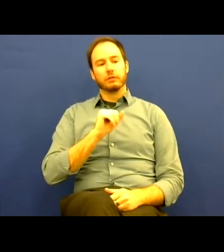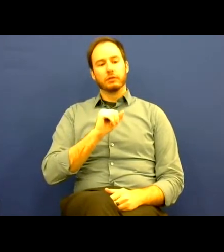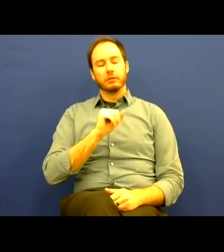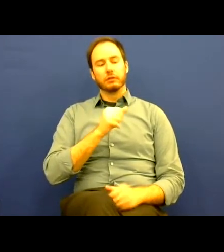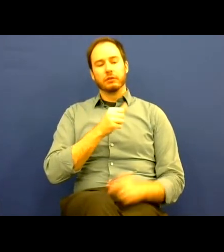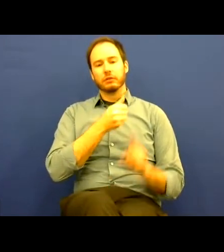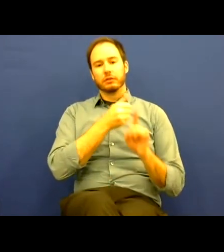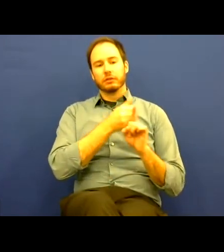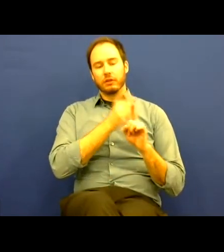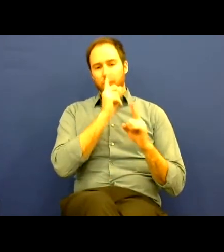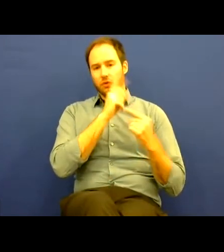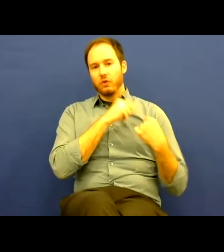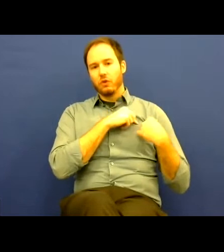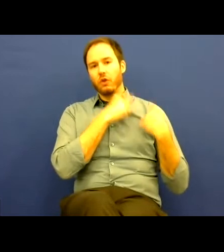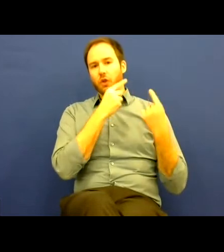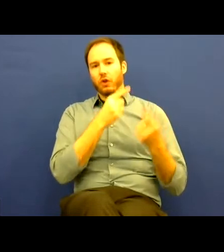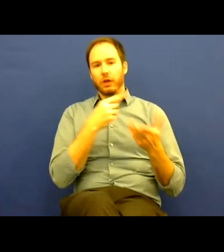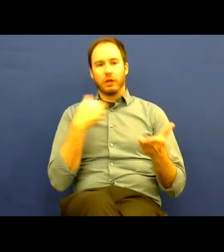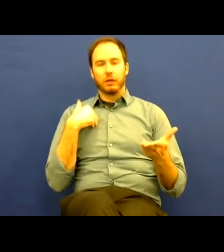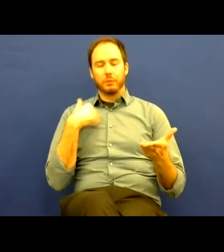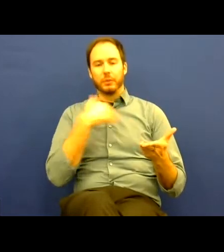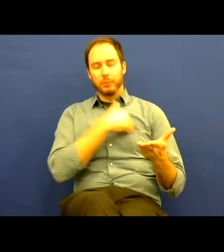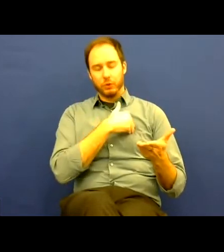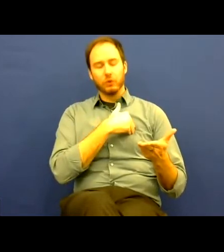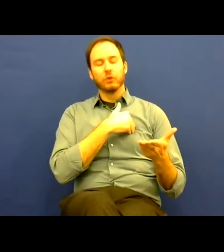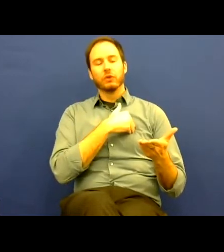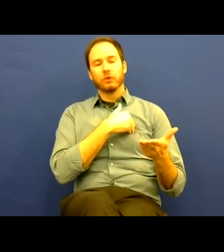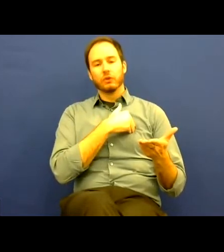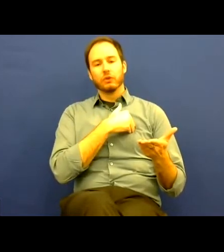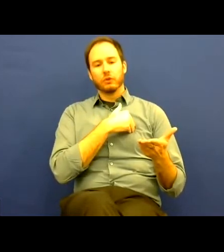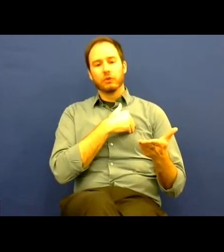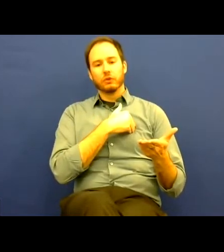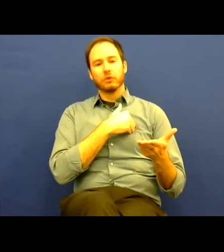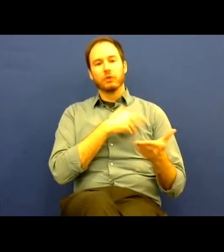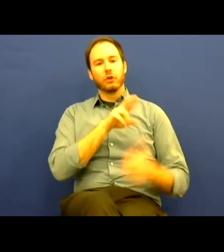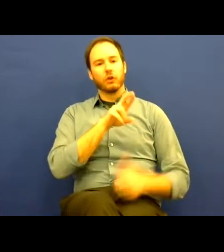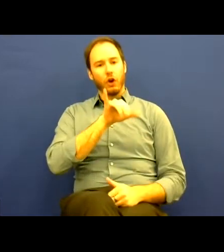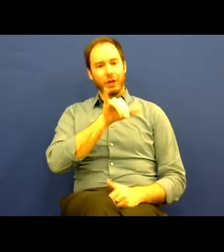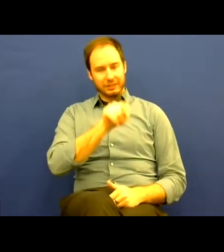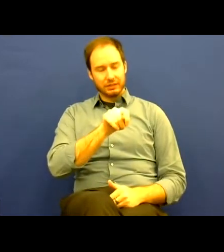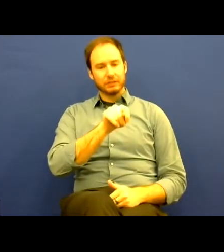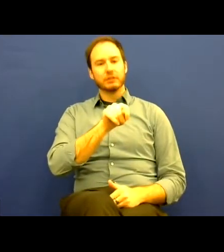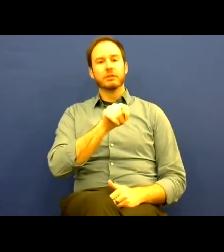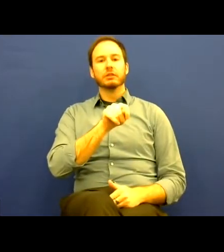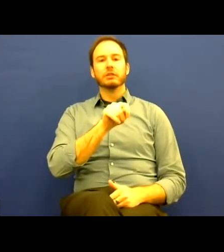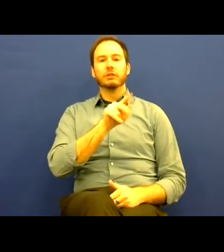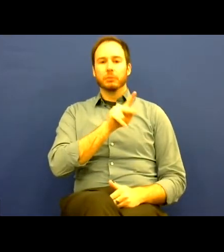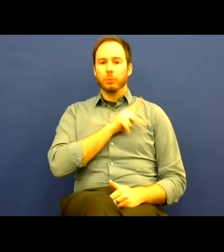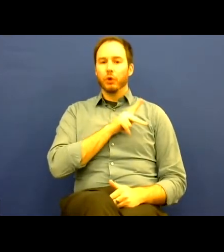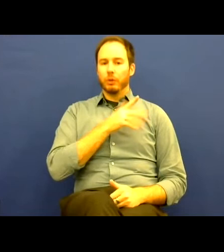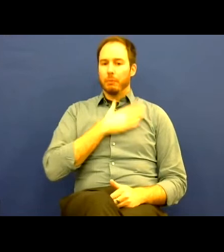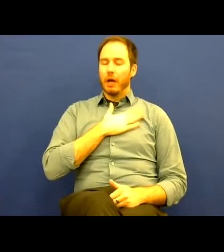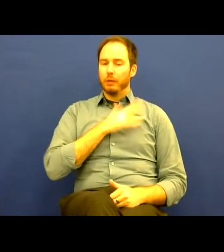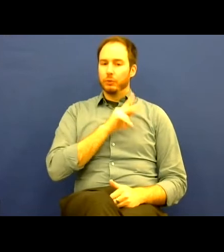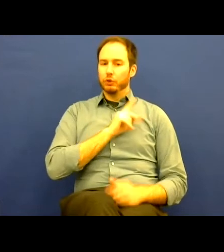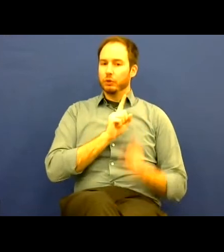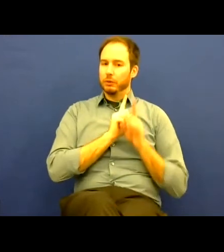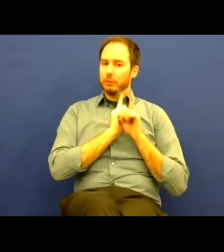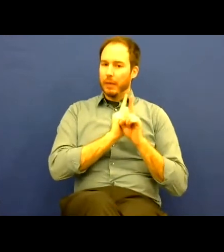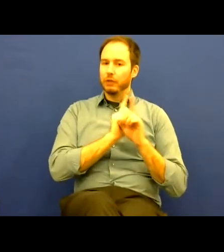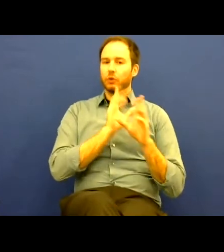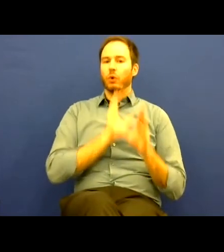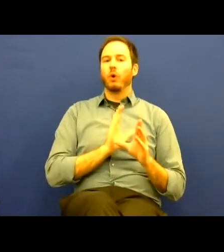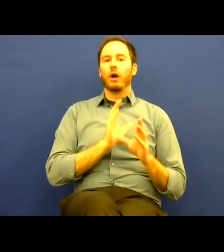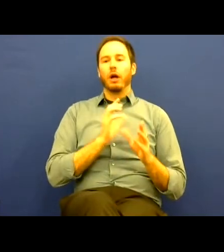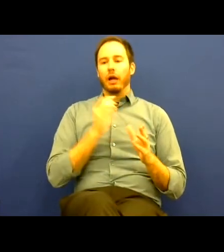was a longtime member at RIT, a personal mentor of mine. I